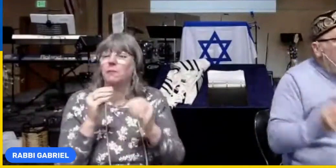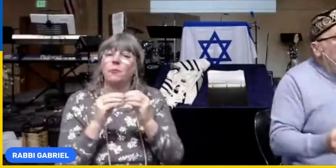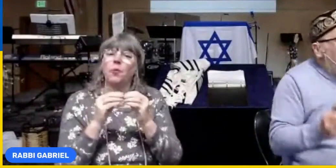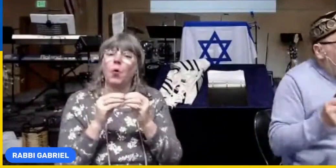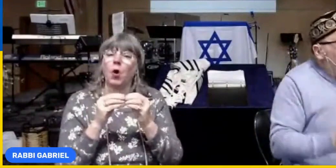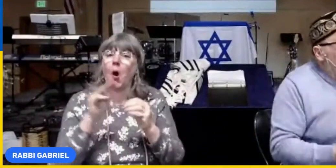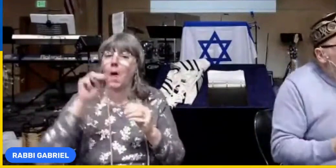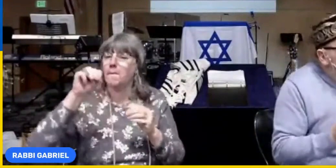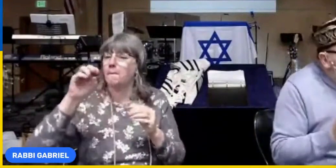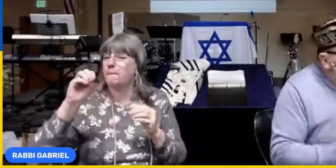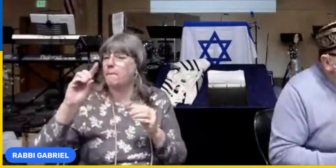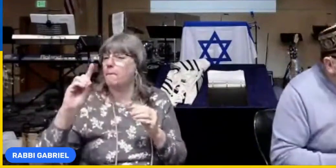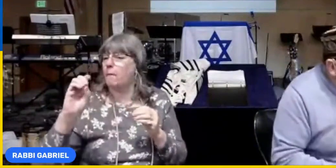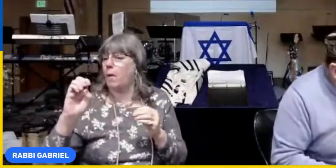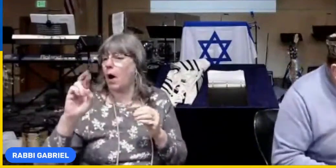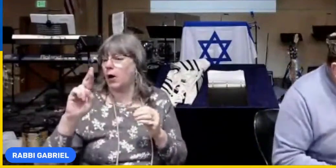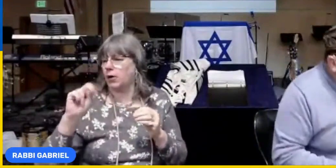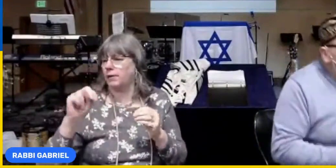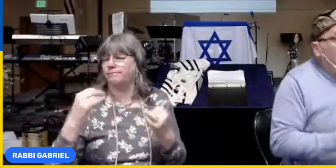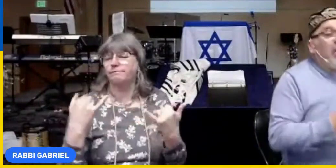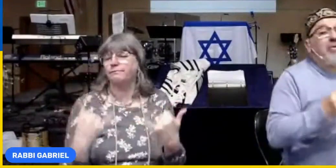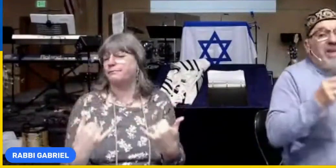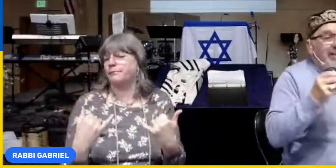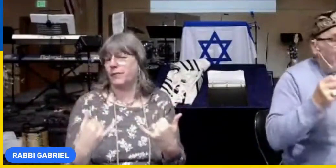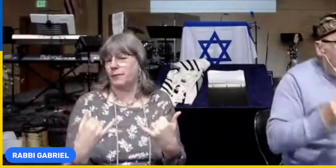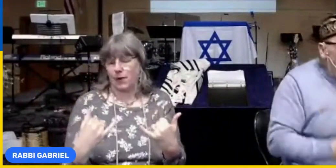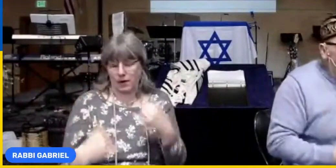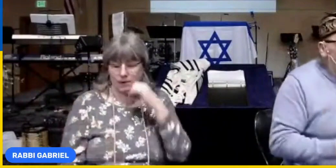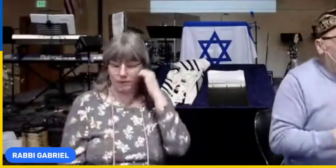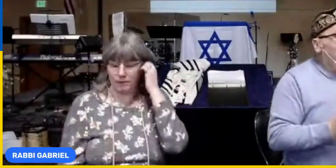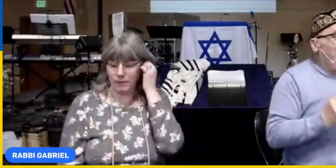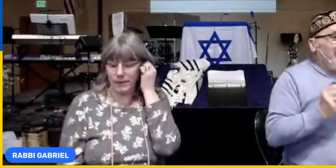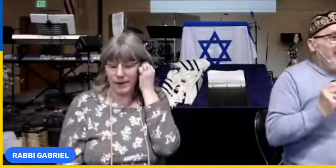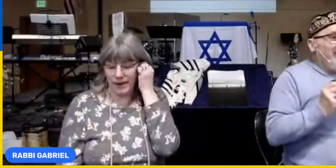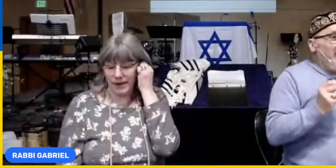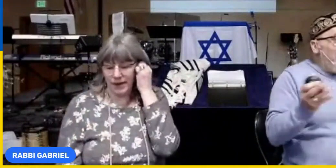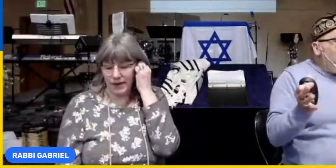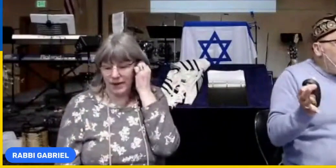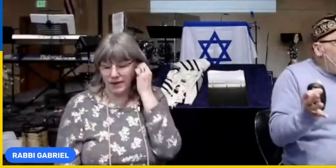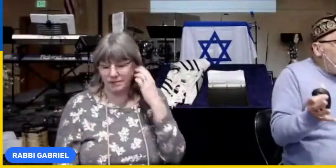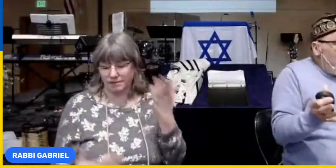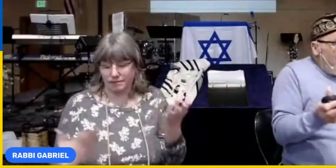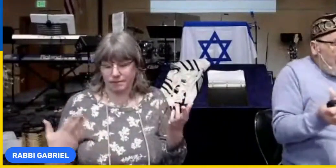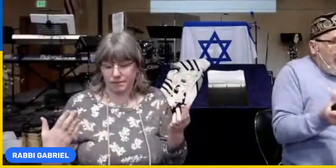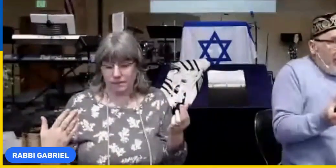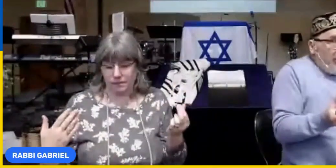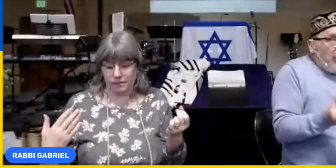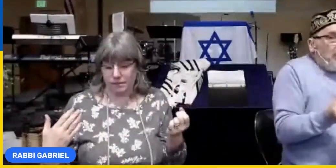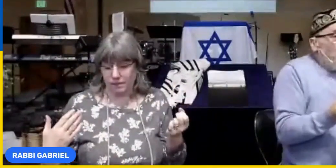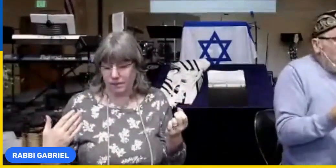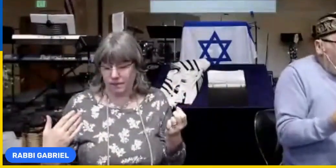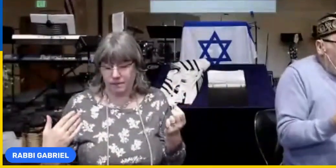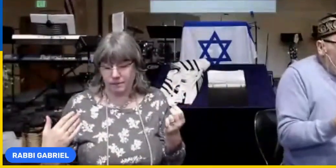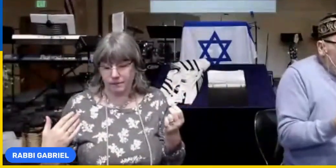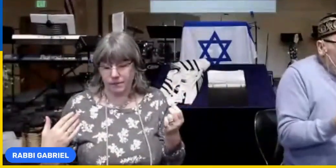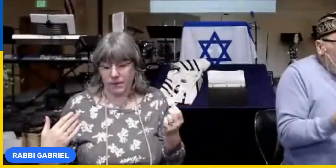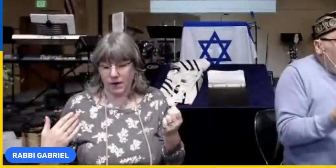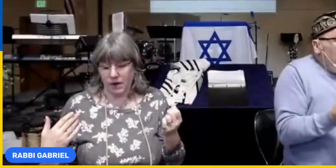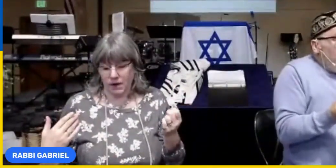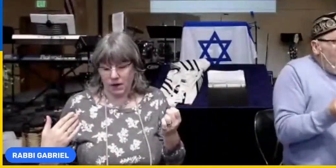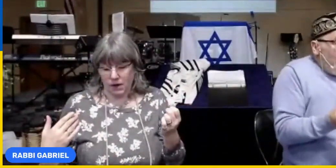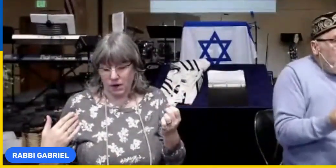Judaism was so much assimilated to German culture that they created a language. A language was born from